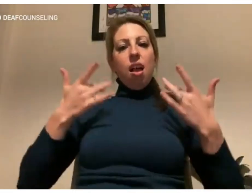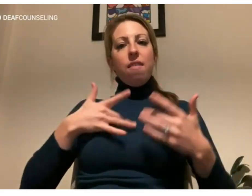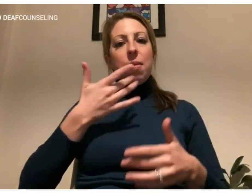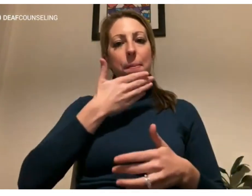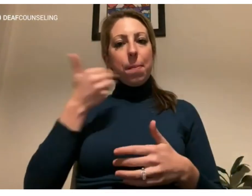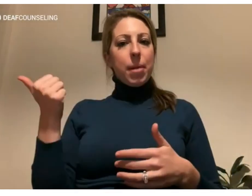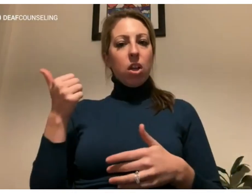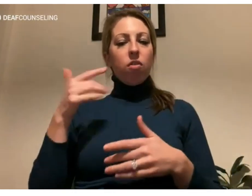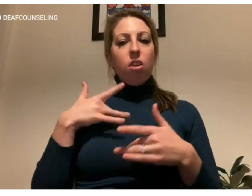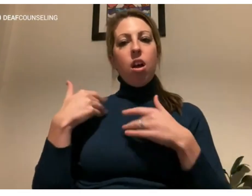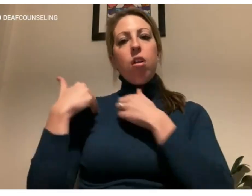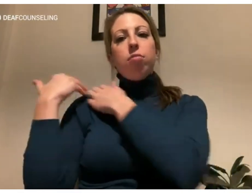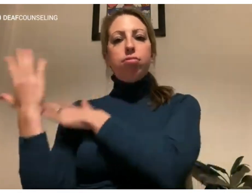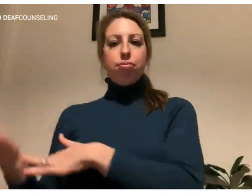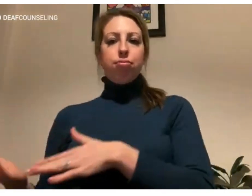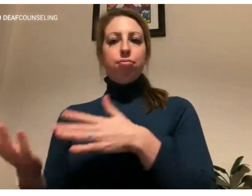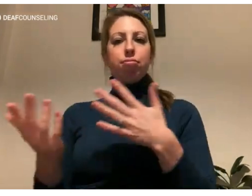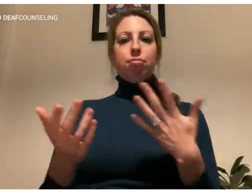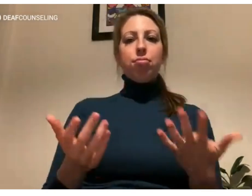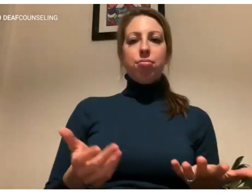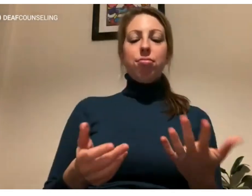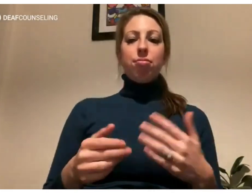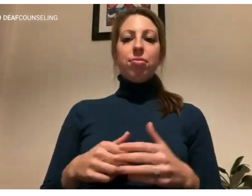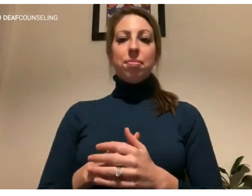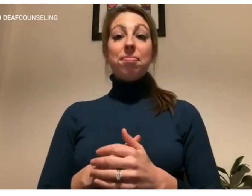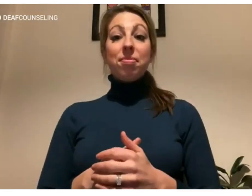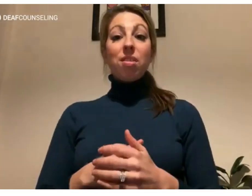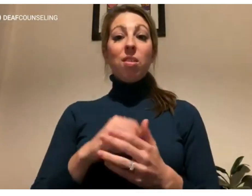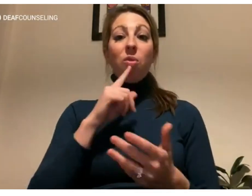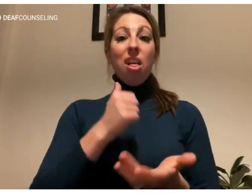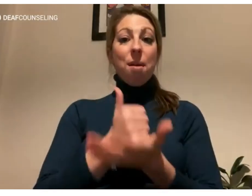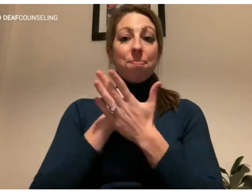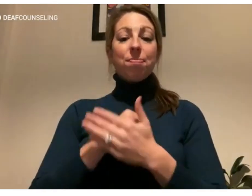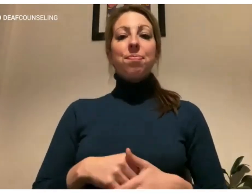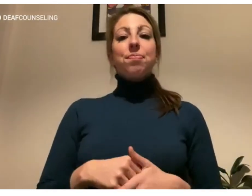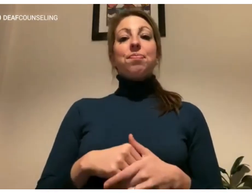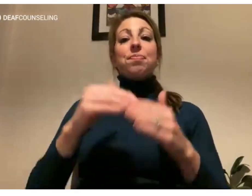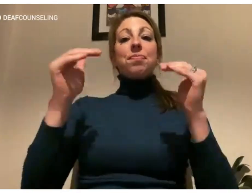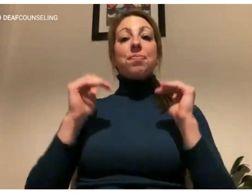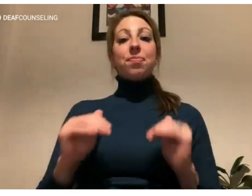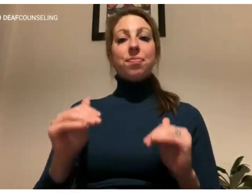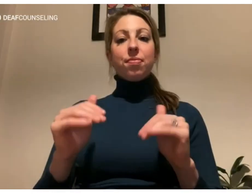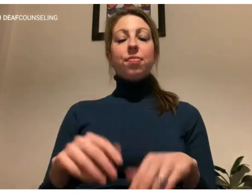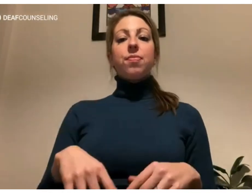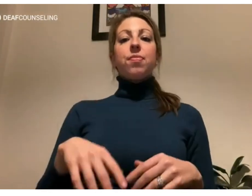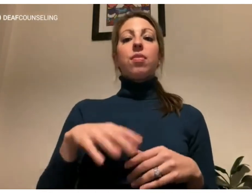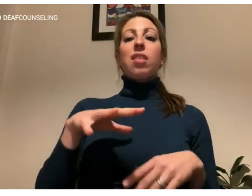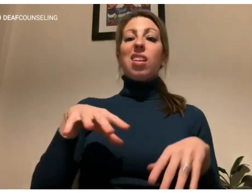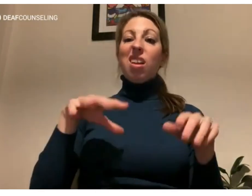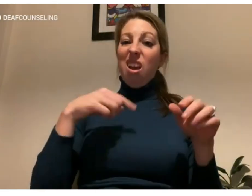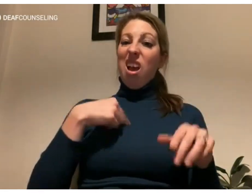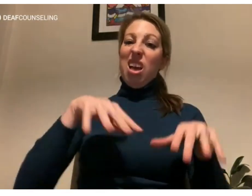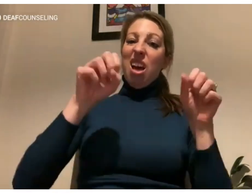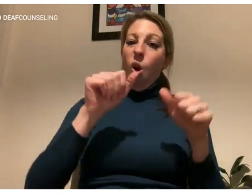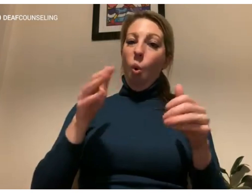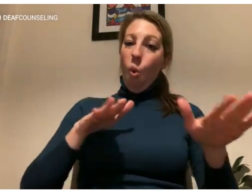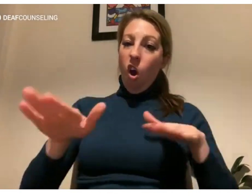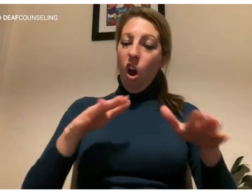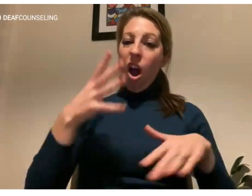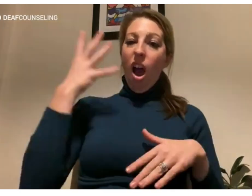Things get heavy, and I feel a lot better when I share what I'm feeling with friends and family. The next thing